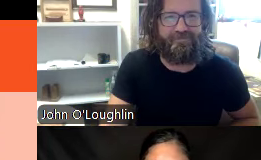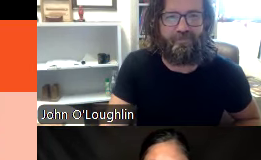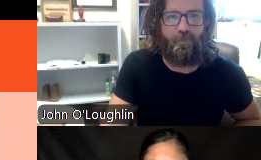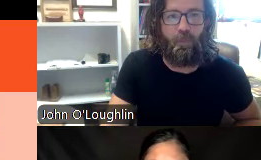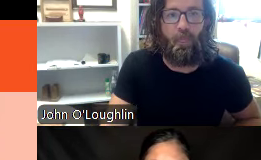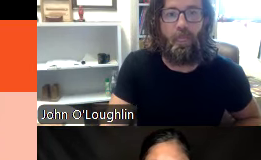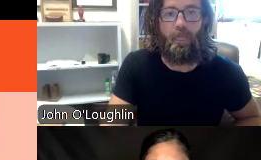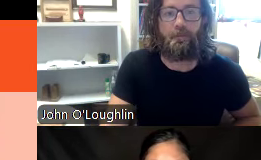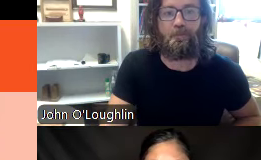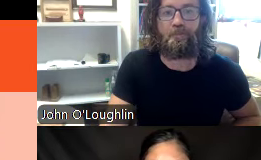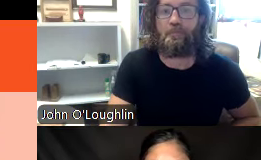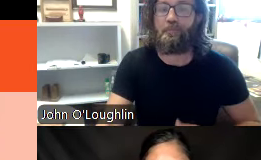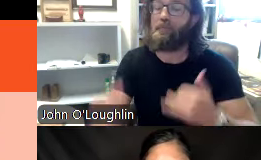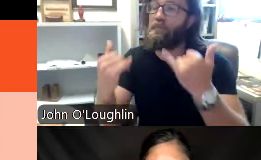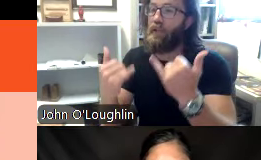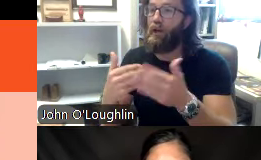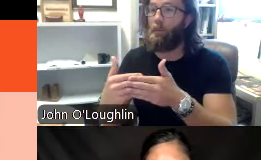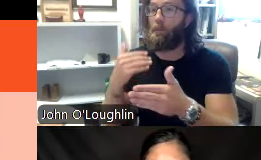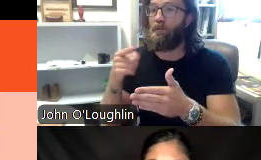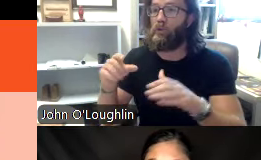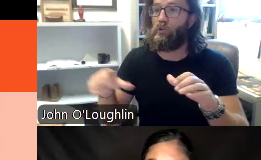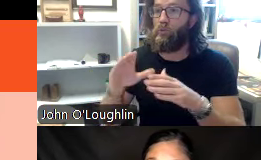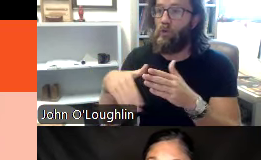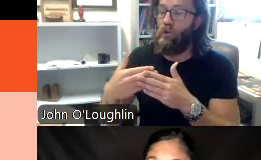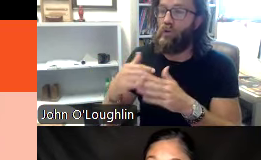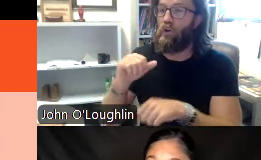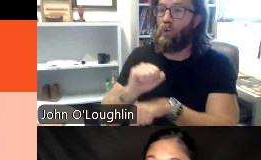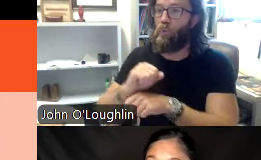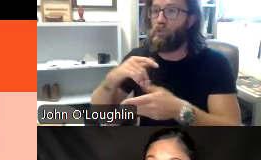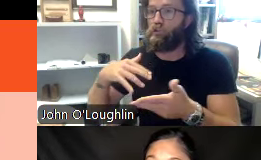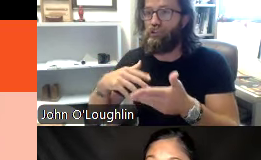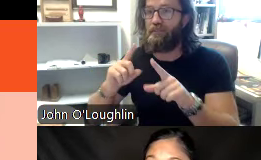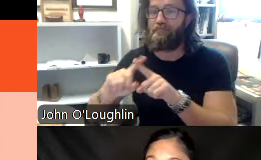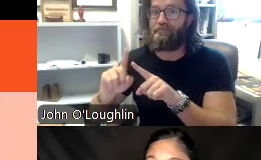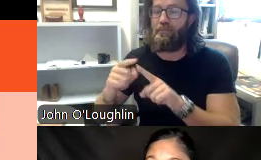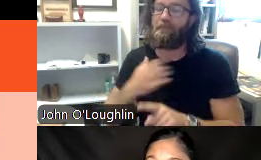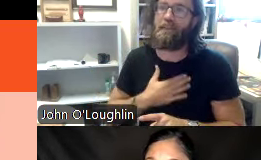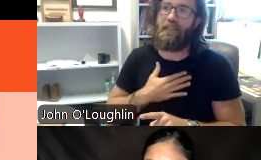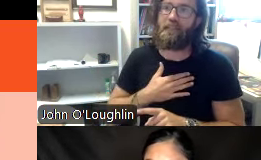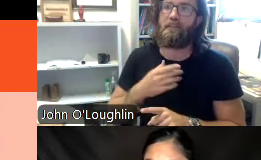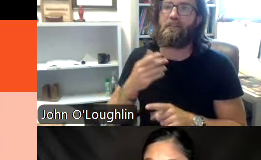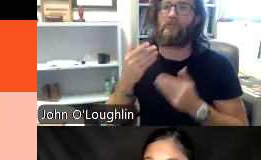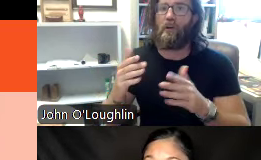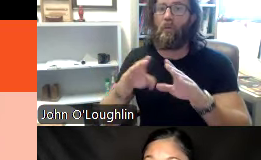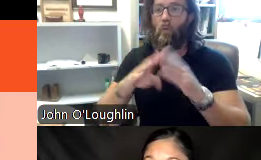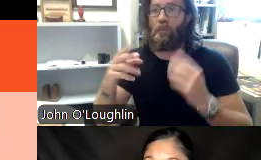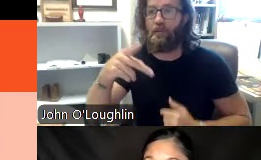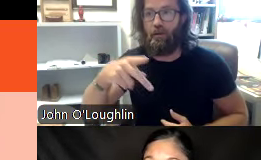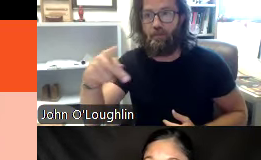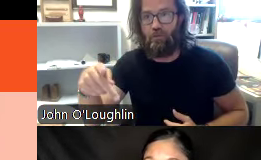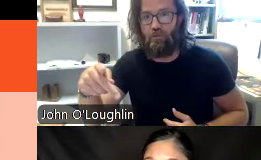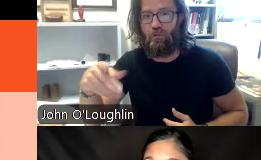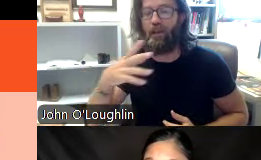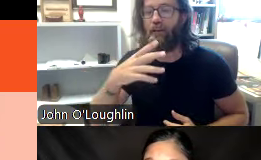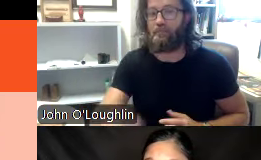just part of the game, the college game. Before you do all of your worksheets, please